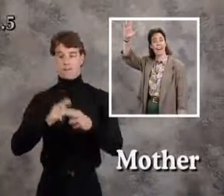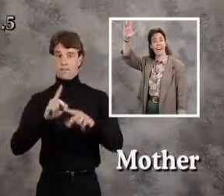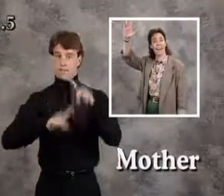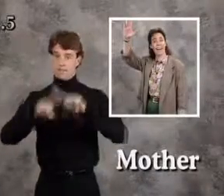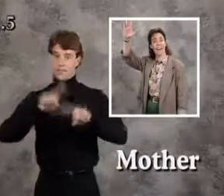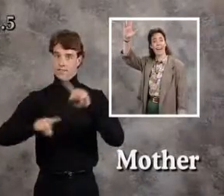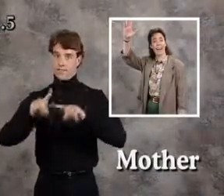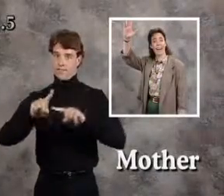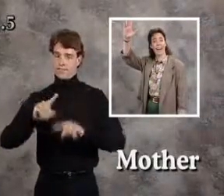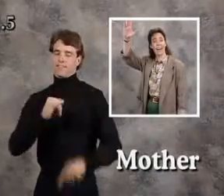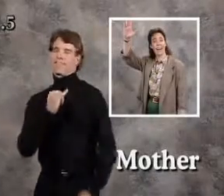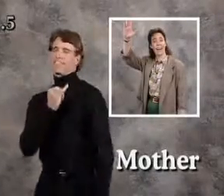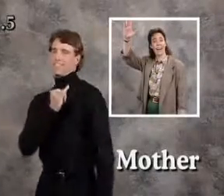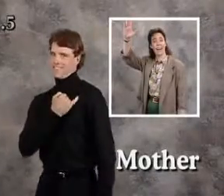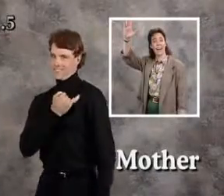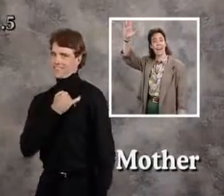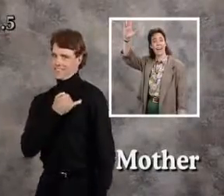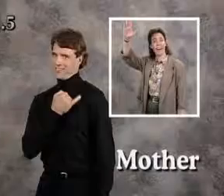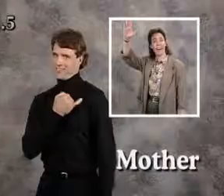Her name sign is this.